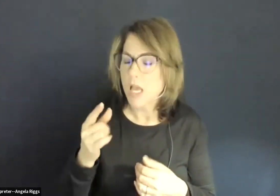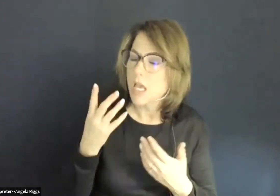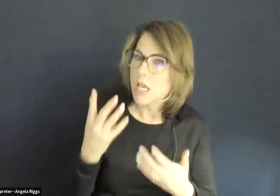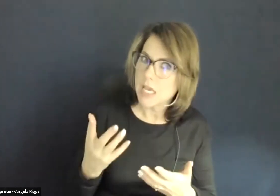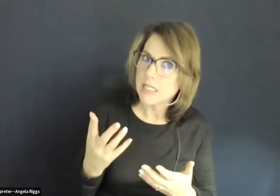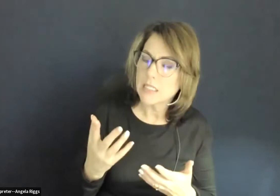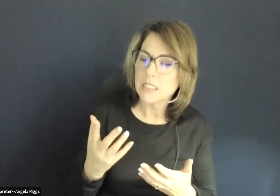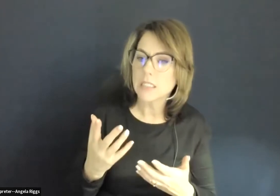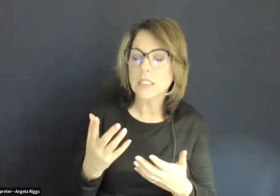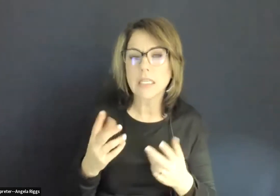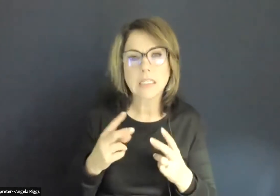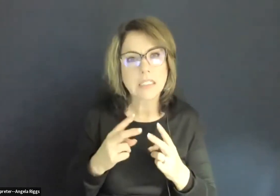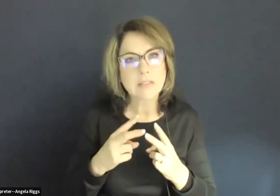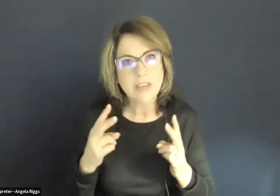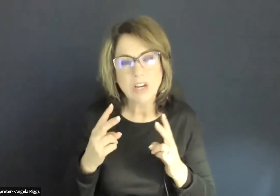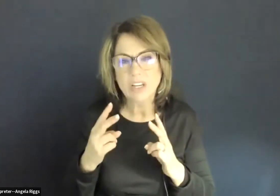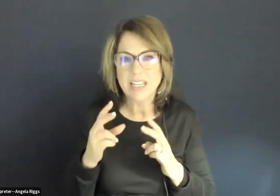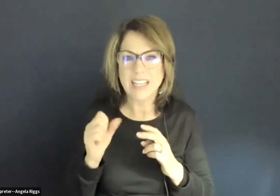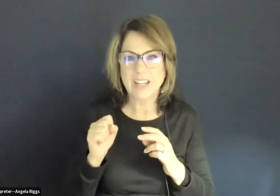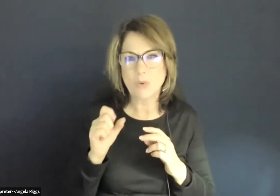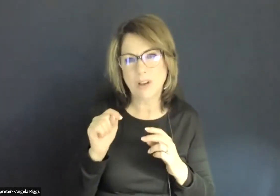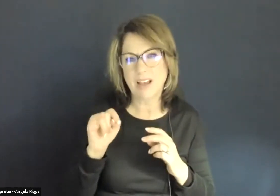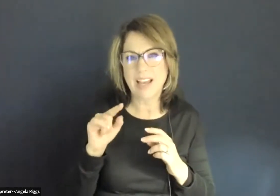It's a very stigmatized sort of